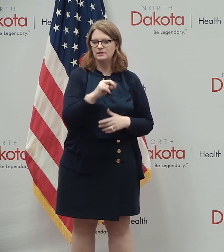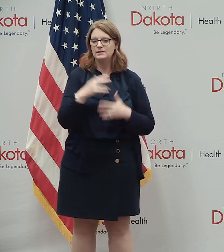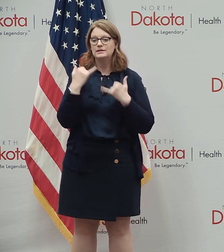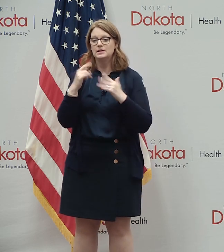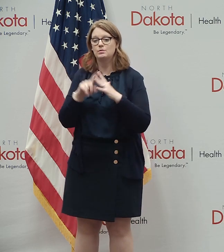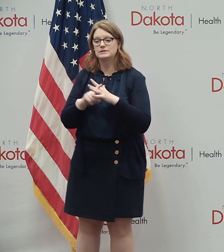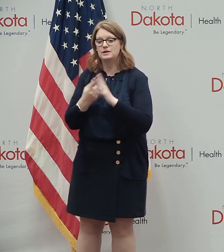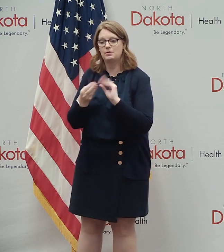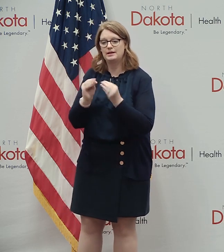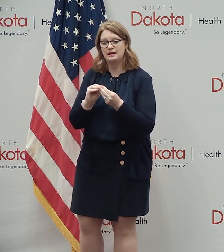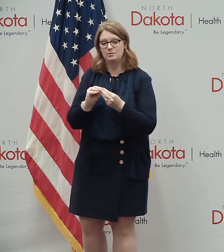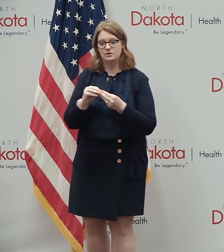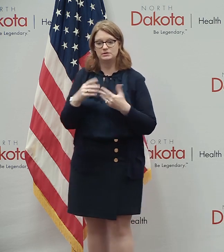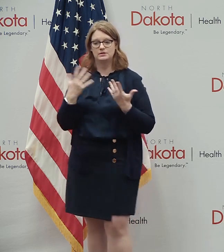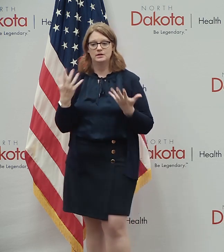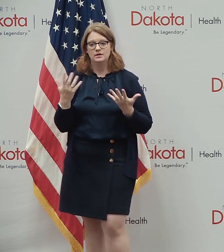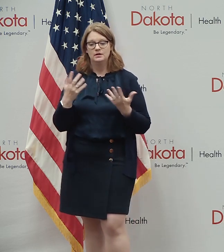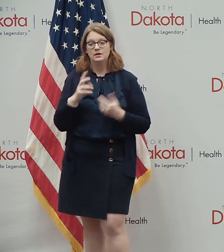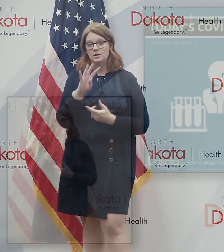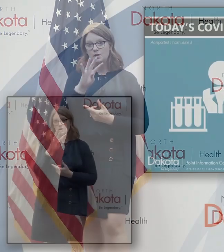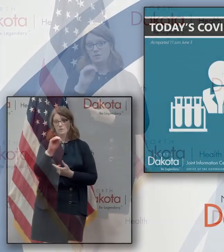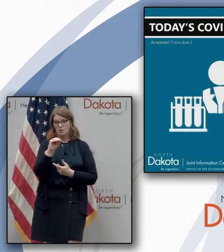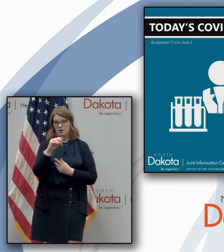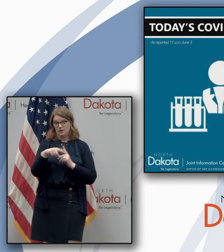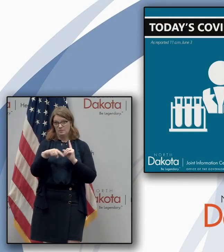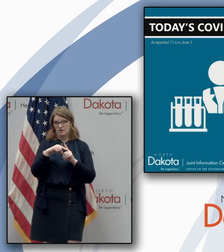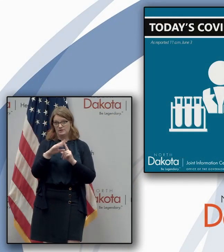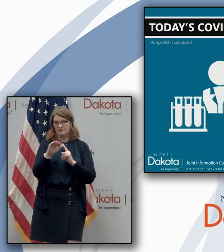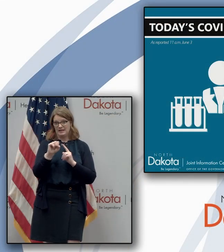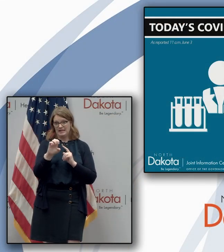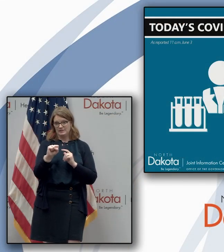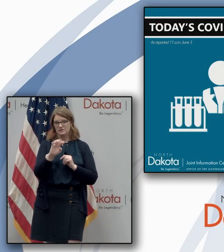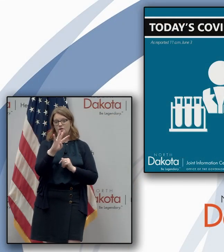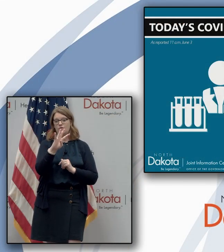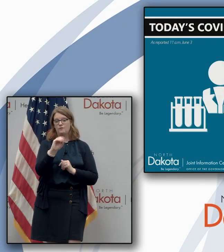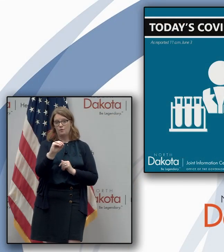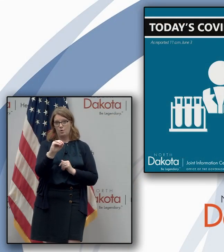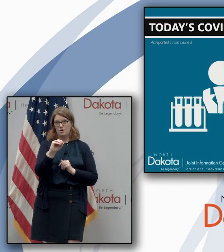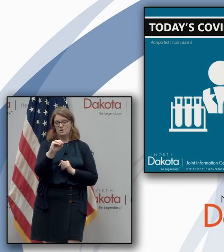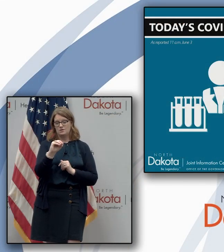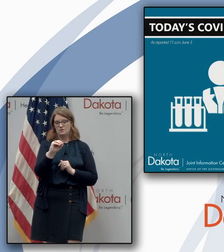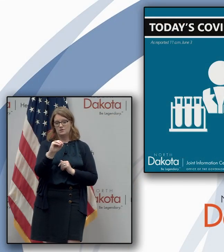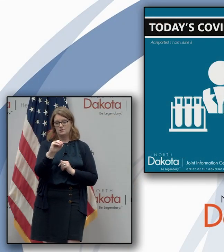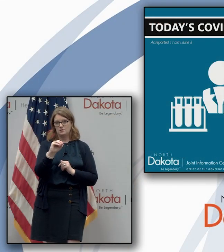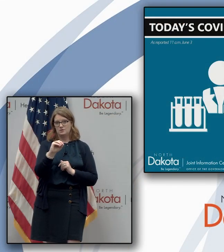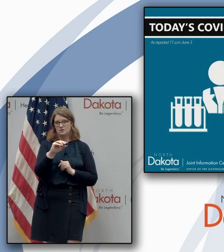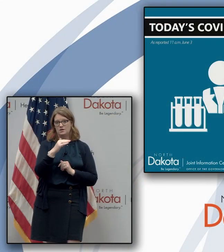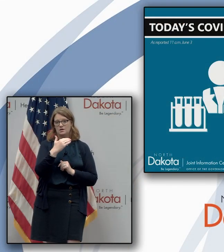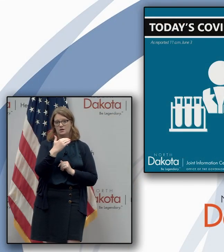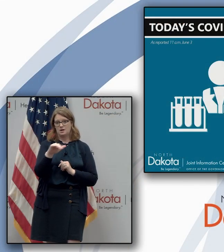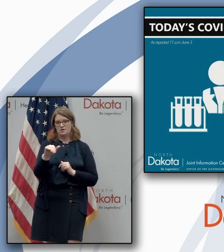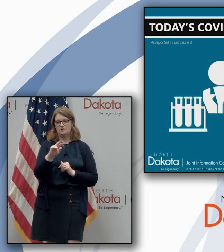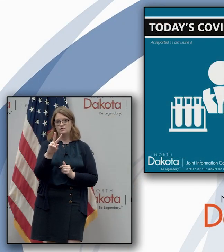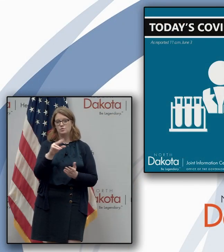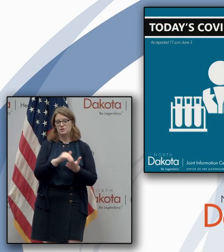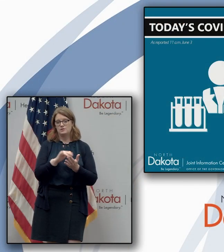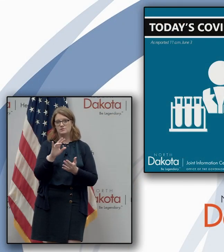numbers. Today we had 40 additional cases of positive tests out